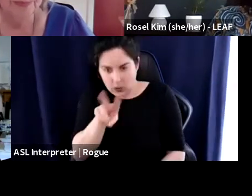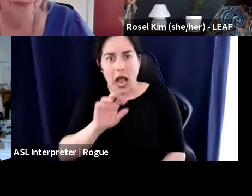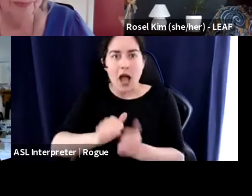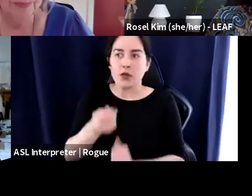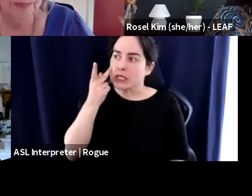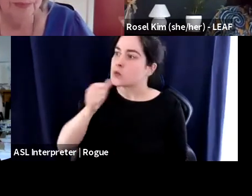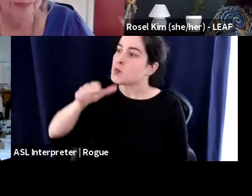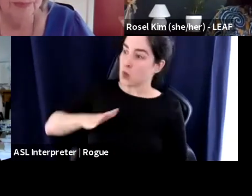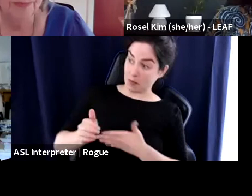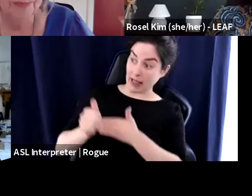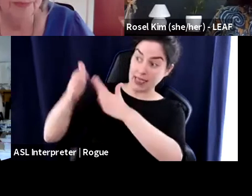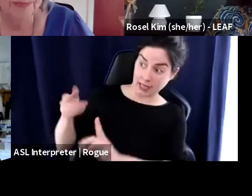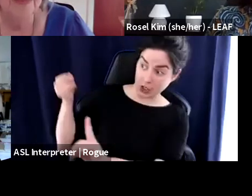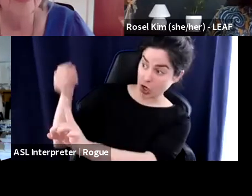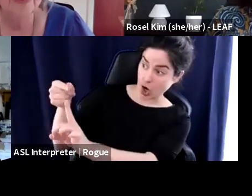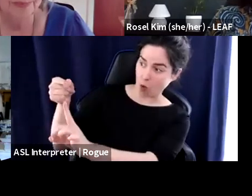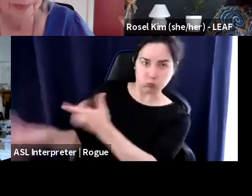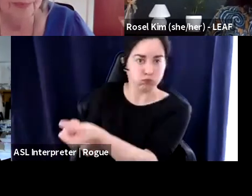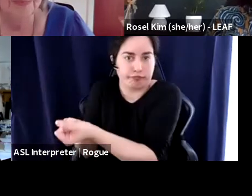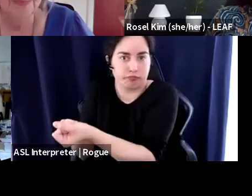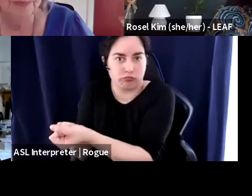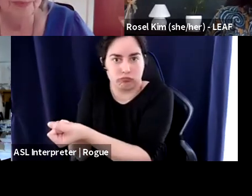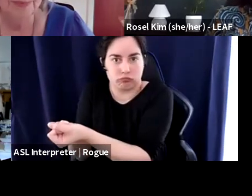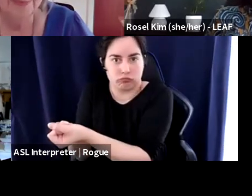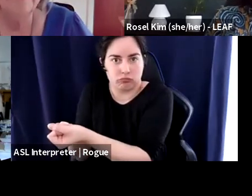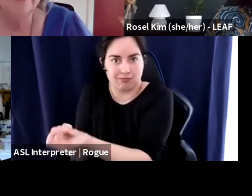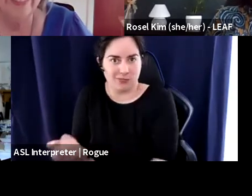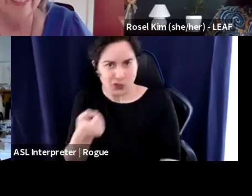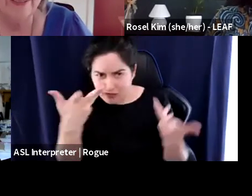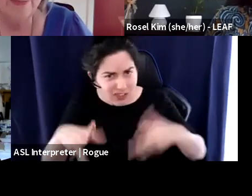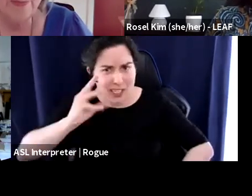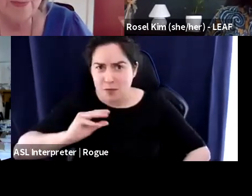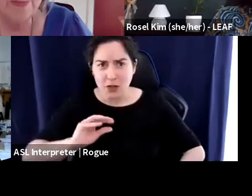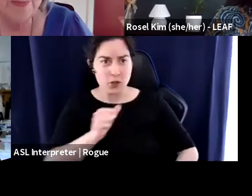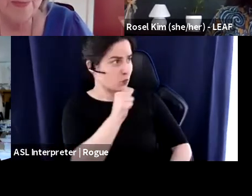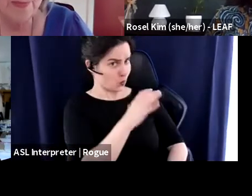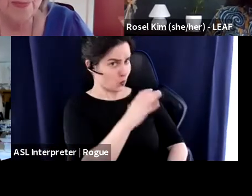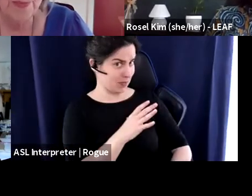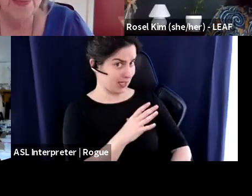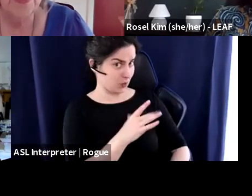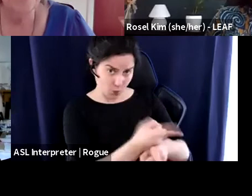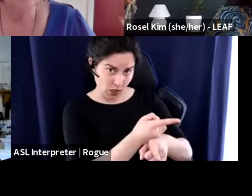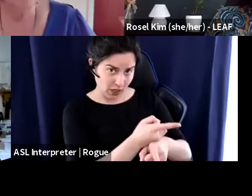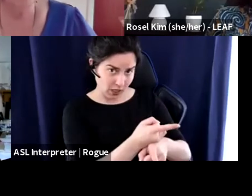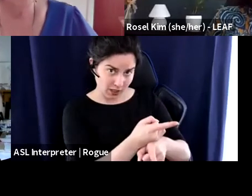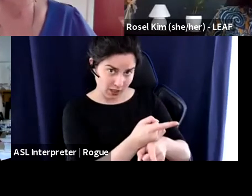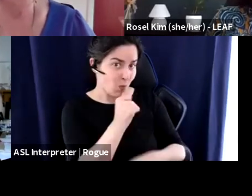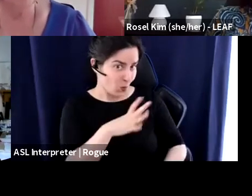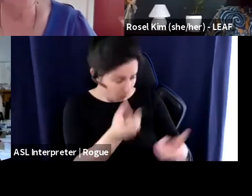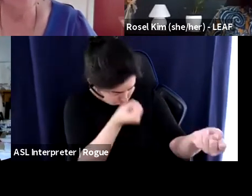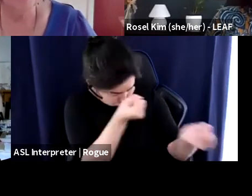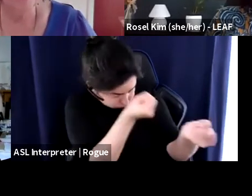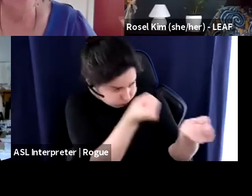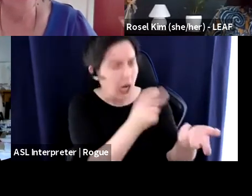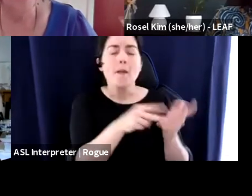can, because you've done it for other women. And we're not any different. We're just part of the other women that you haven't been paying attention to.